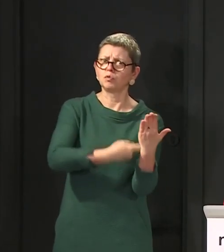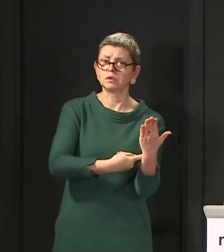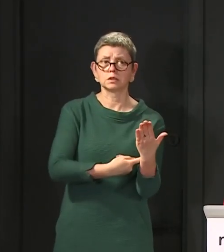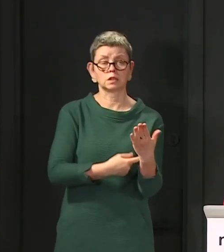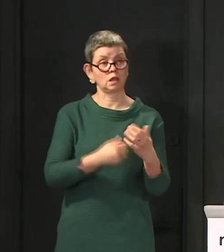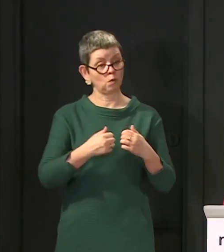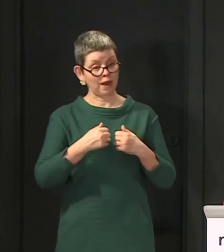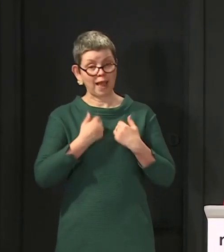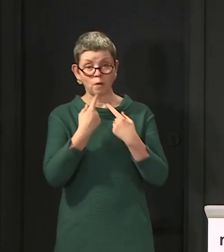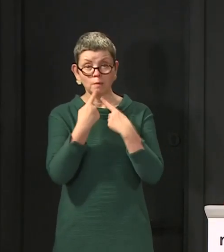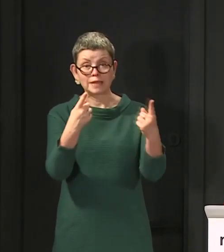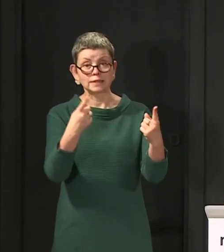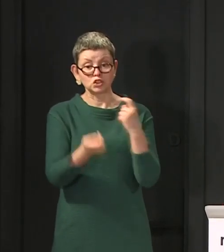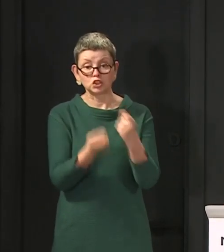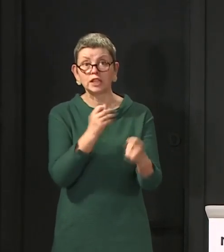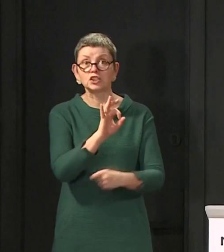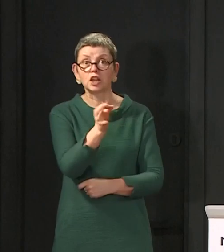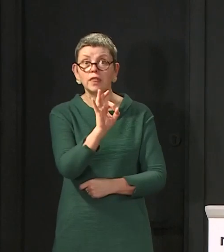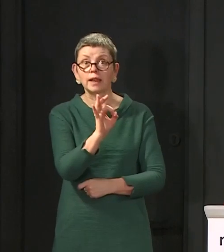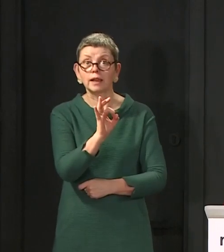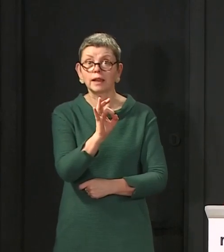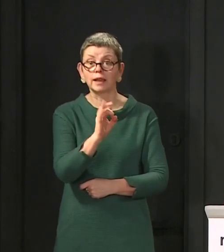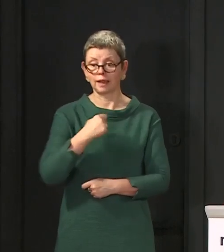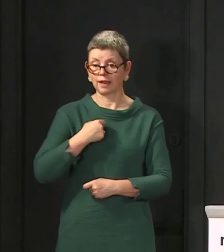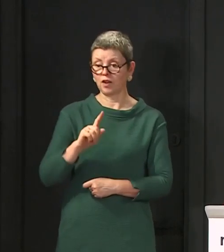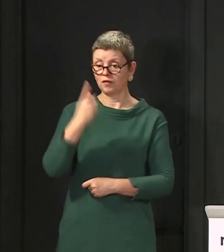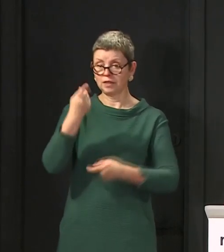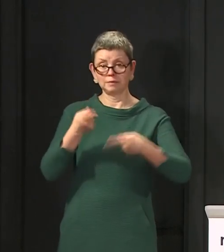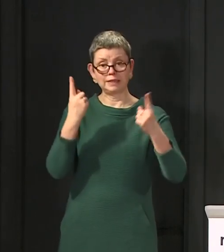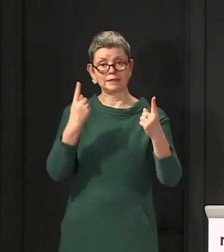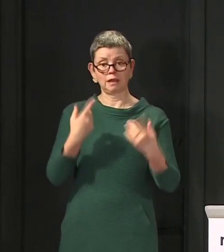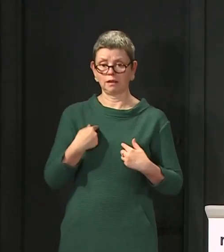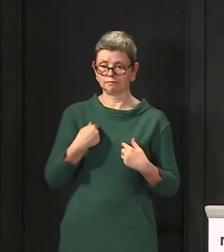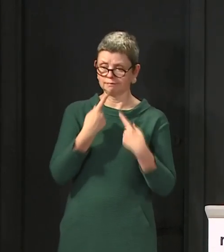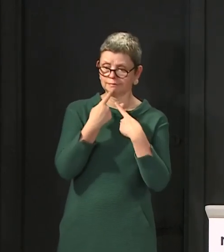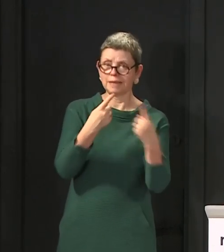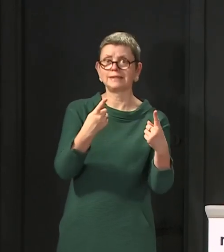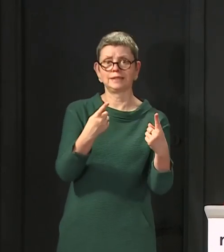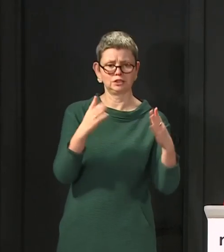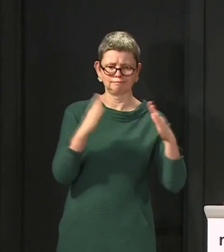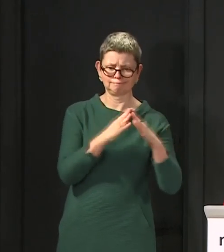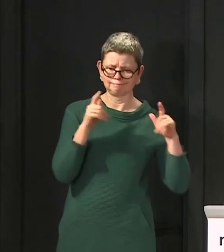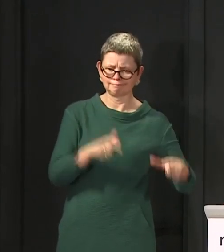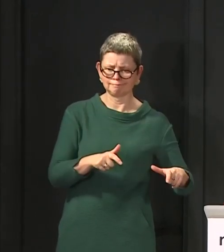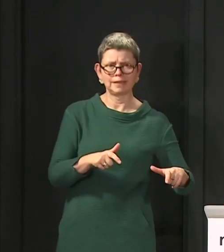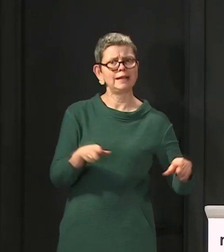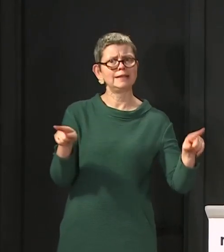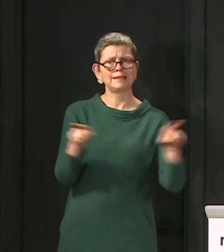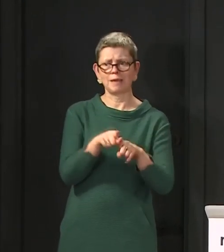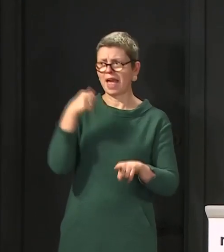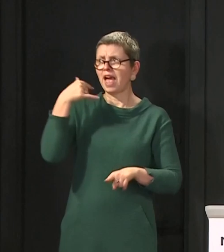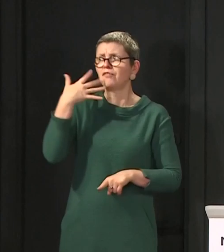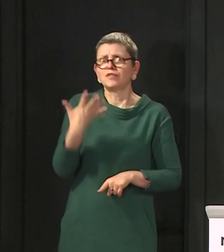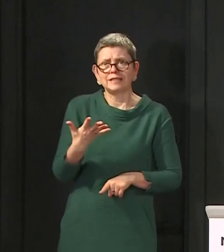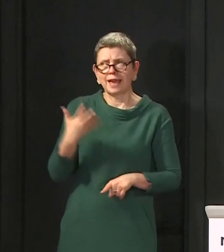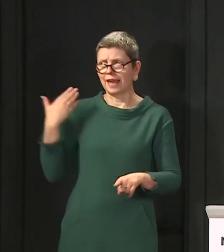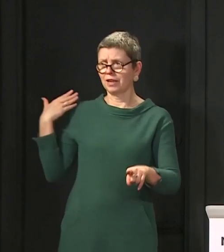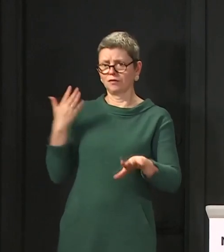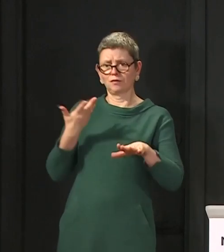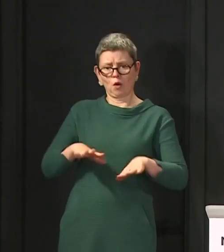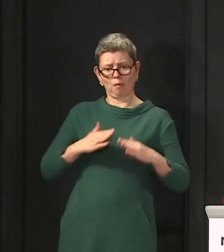changed. The message I'm giving as First Minister of Scotland is the one that you've heard me give every single day since we went into lockdown. Stay at home except for